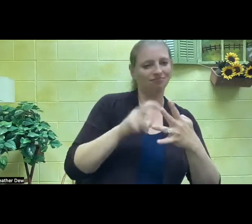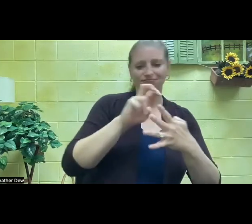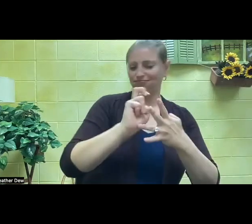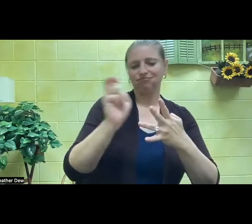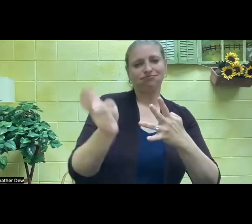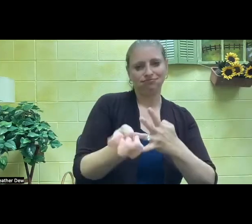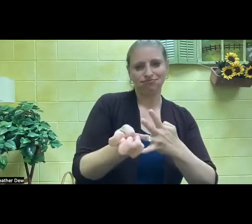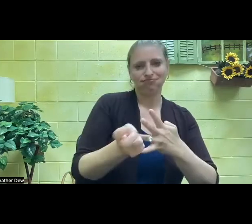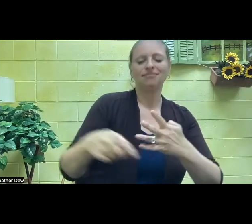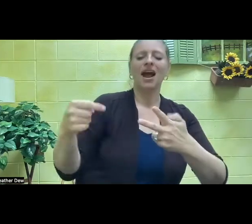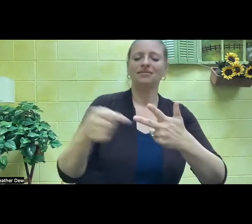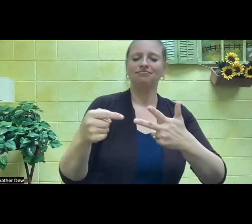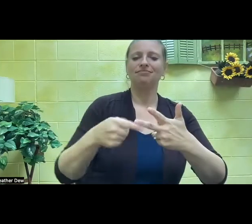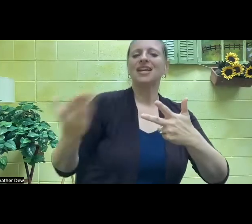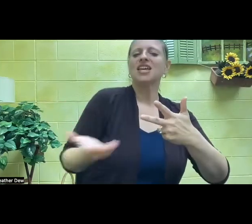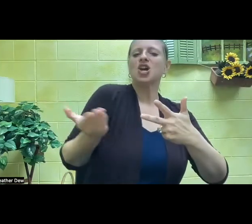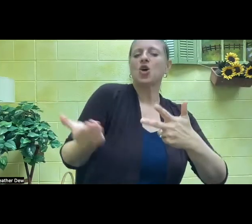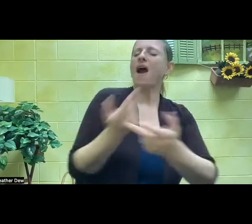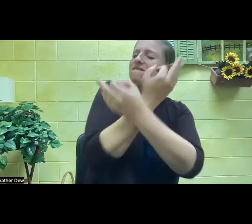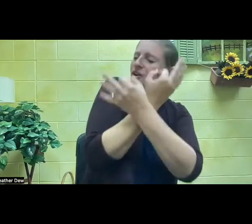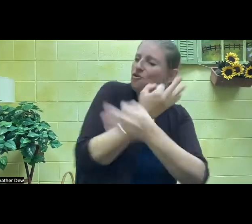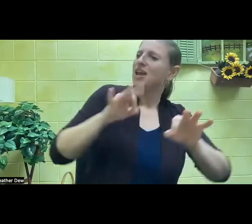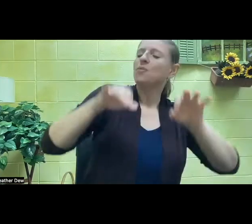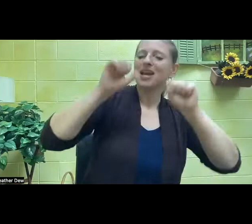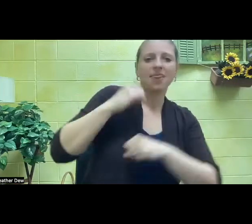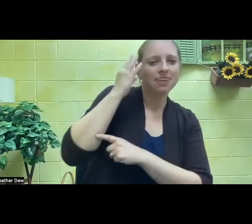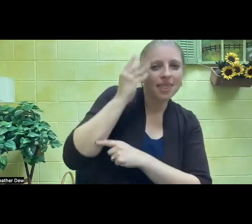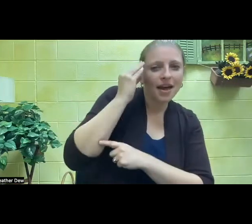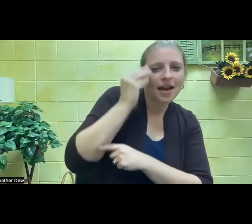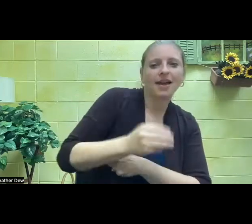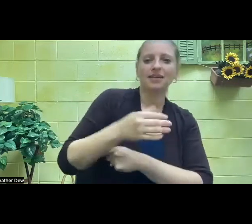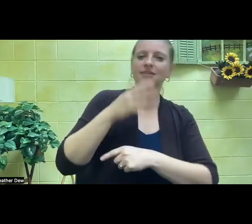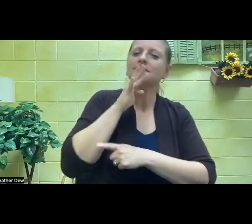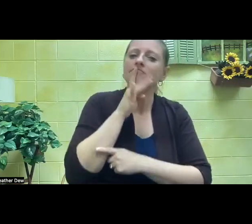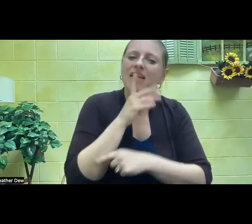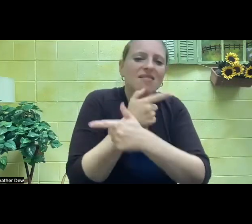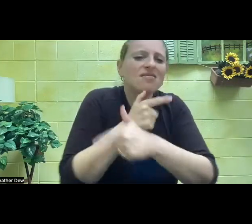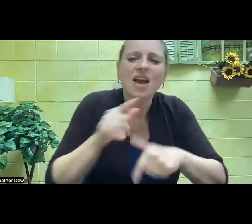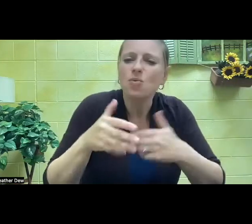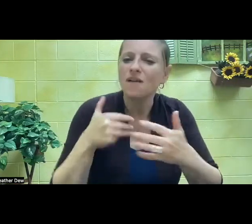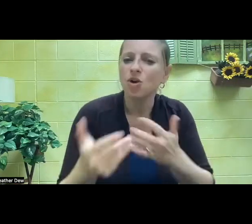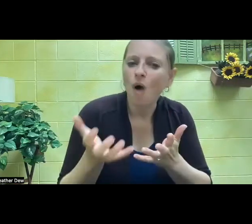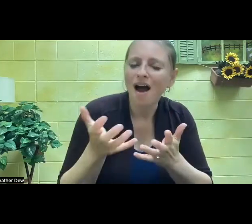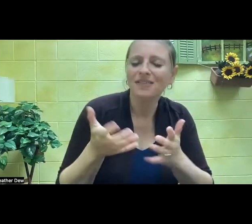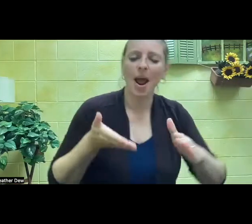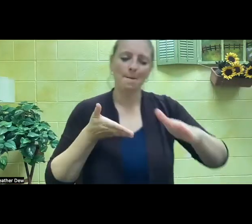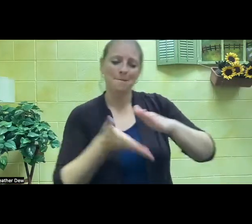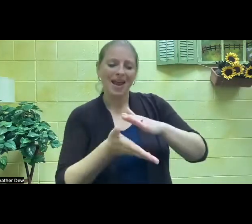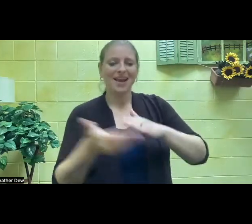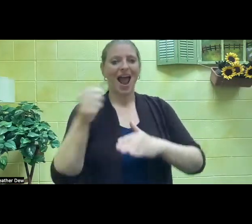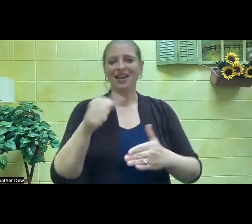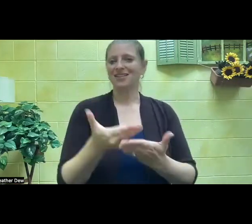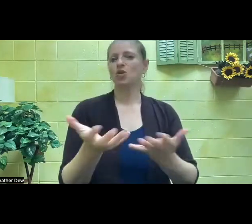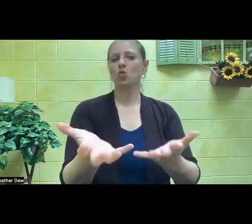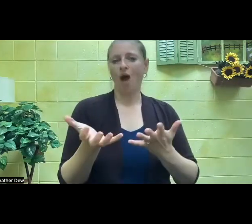think, to speak, and bake as we please. Here I will stay." Thank